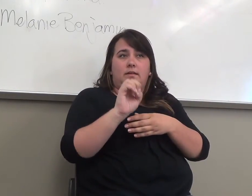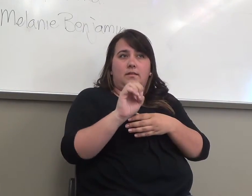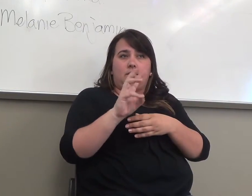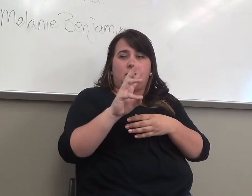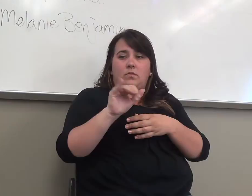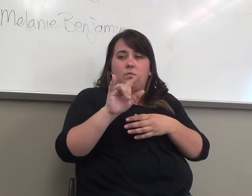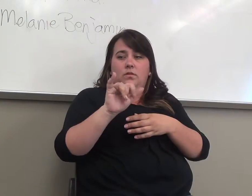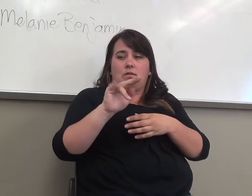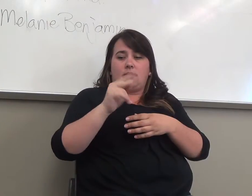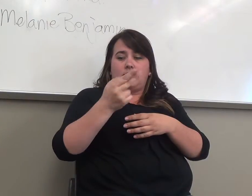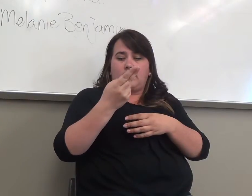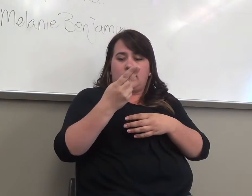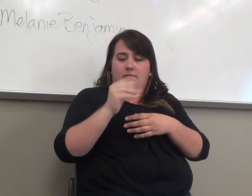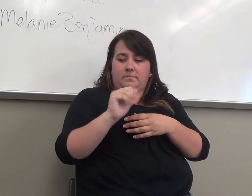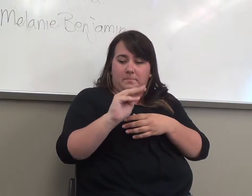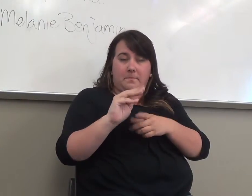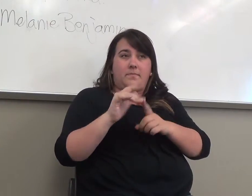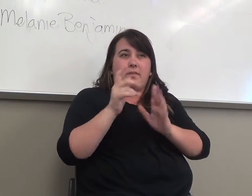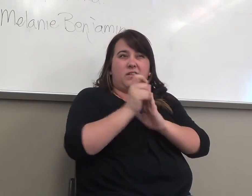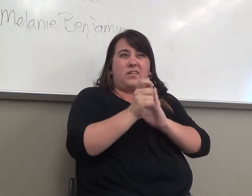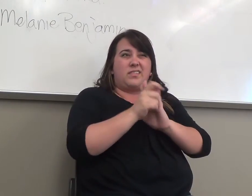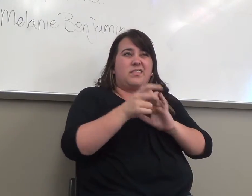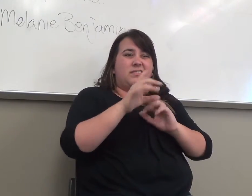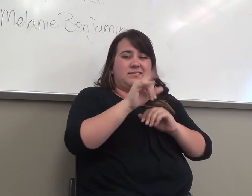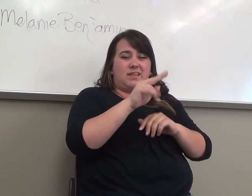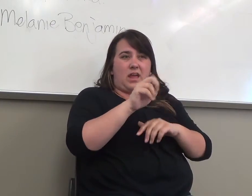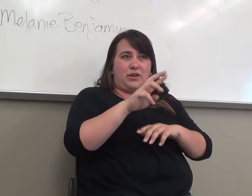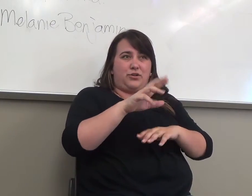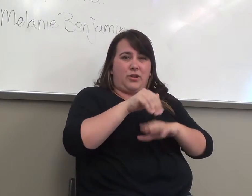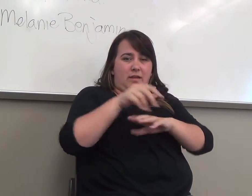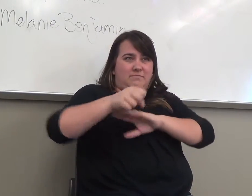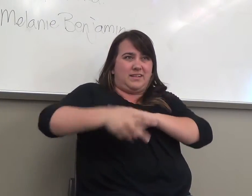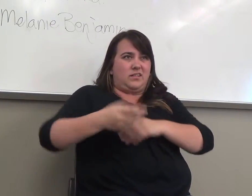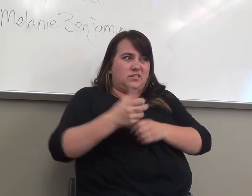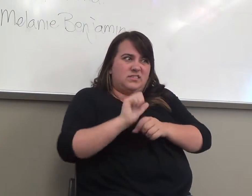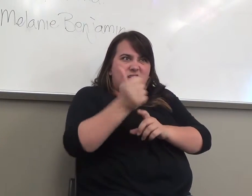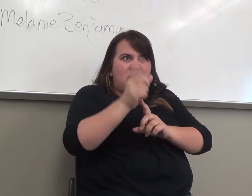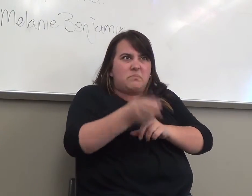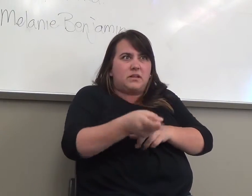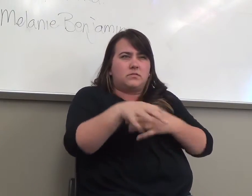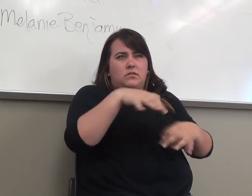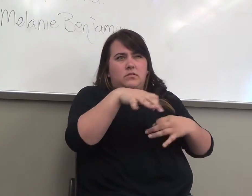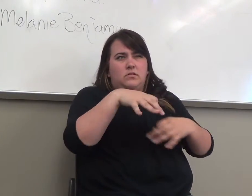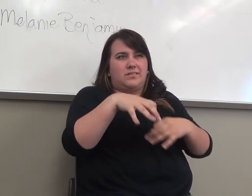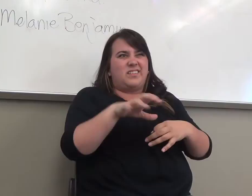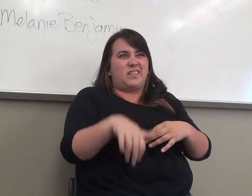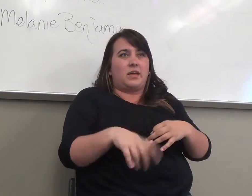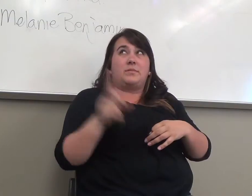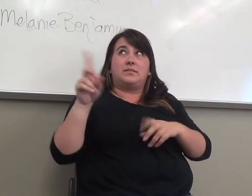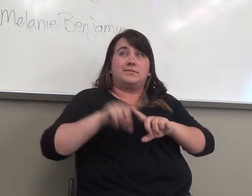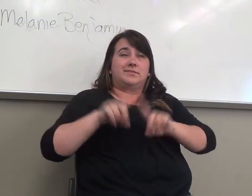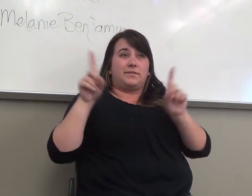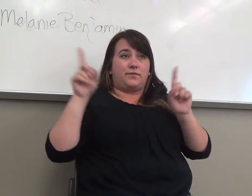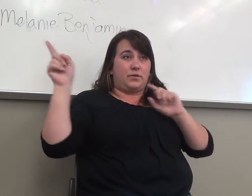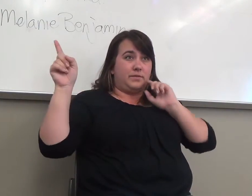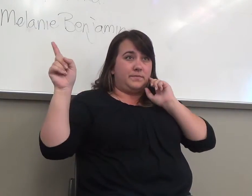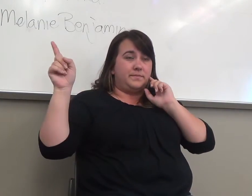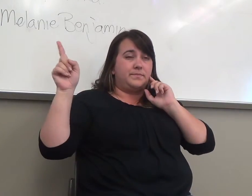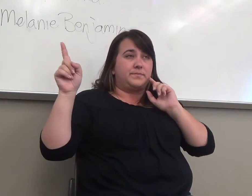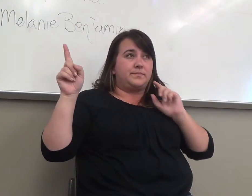the diner. Like we said, that narrative only took 10 minutes. Now these are a little bit different. These two events here